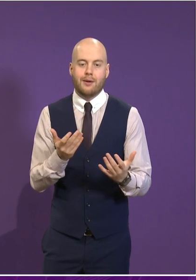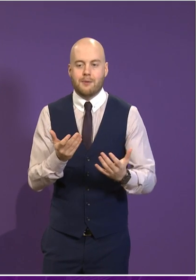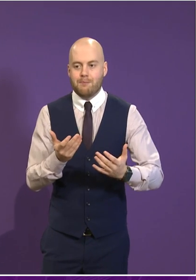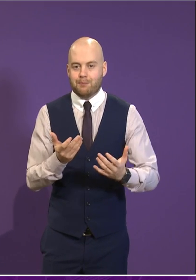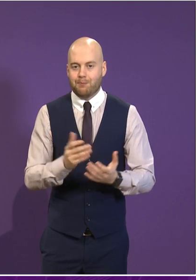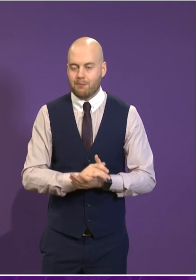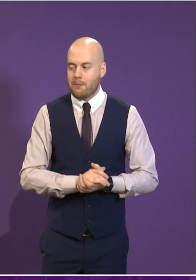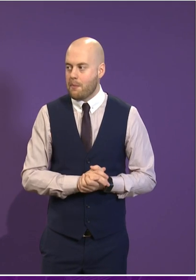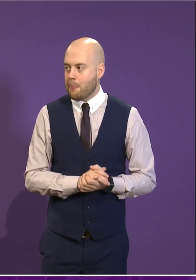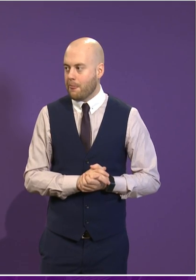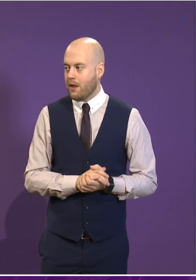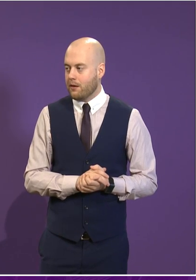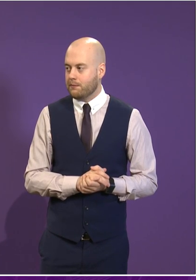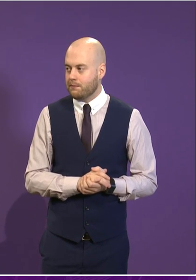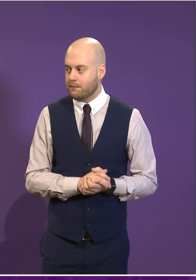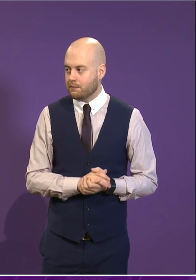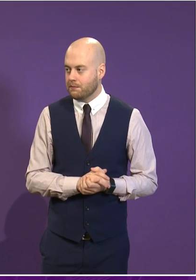convener.